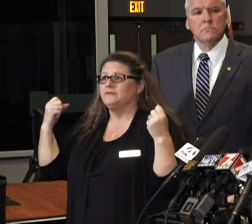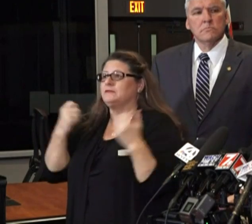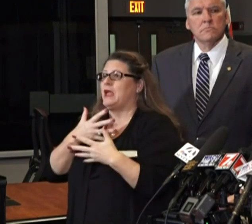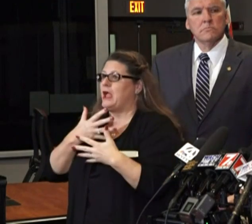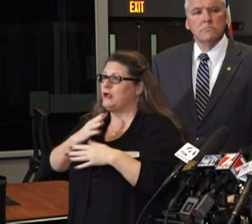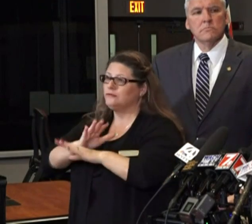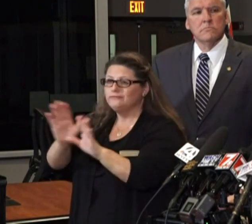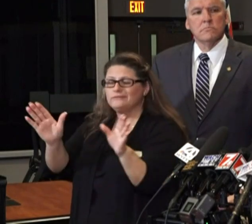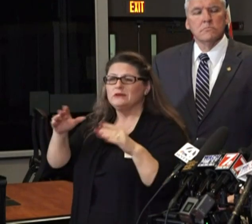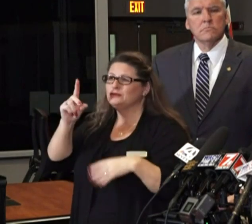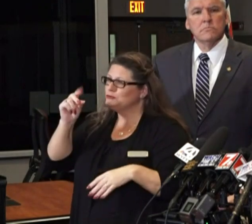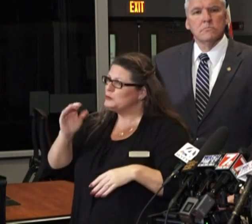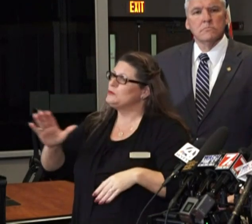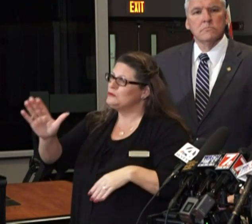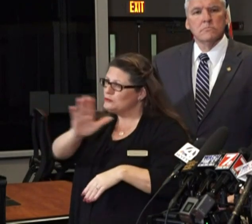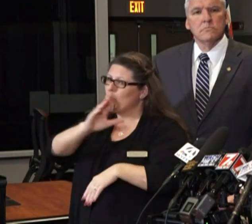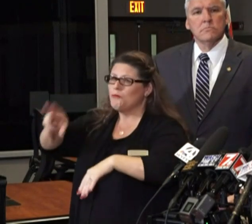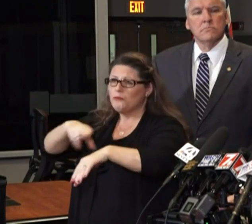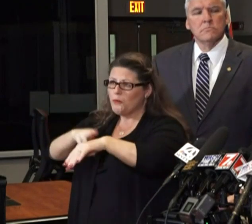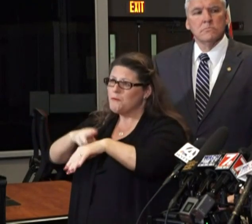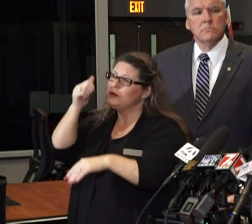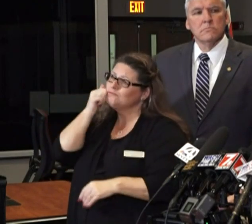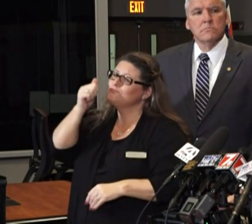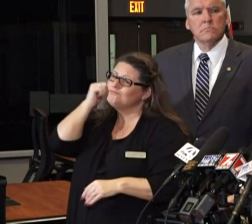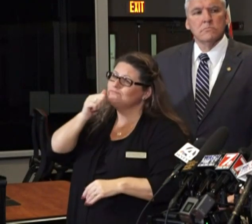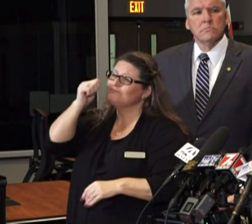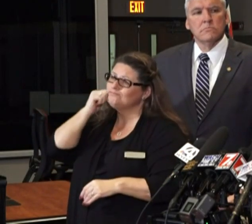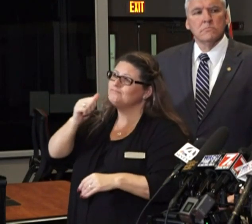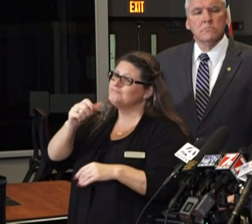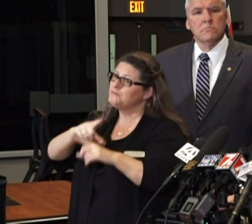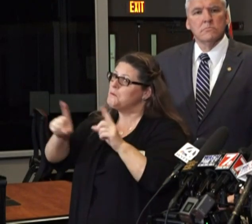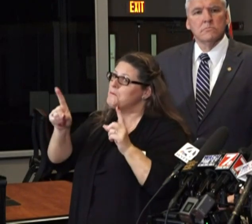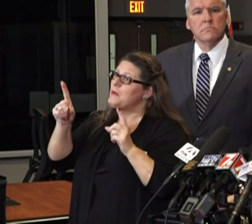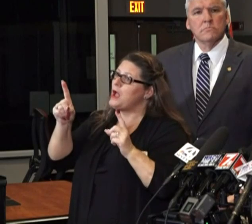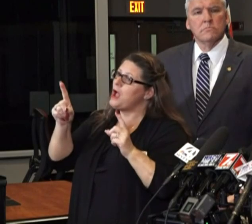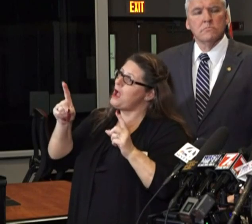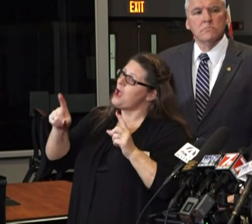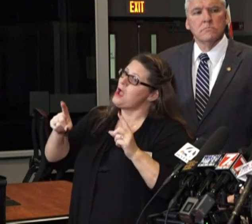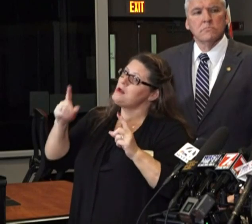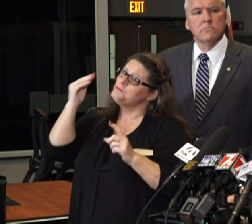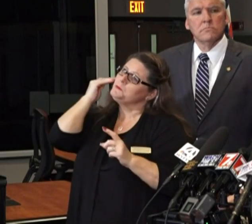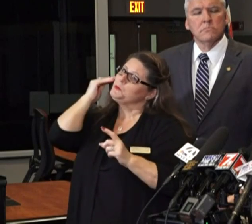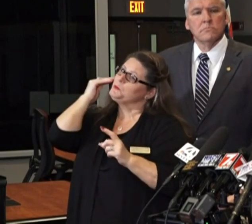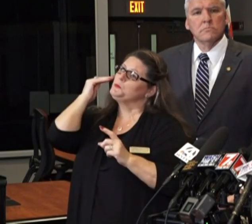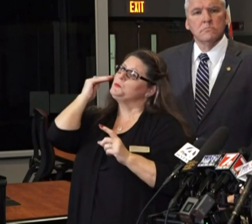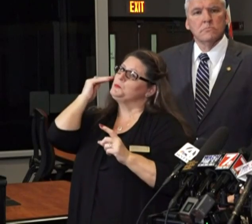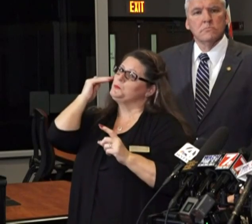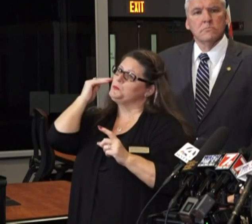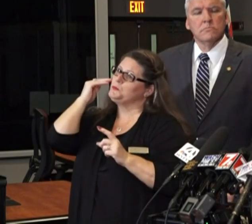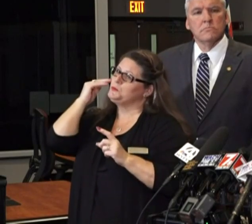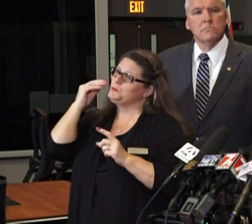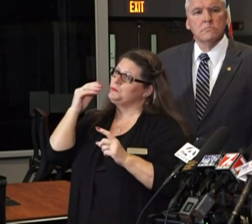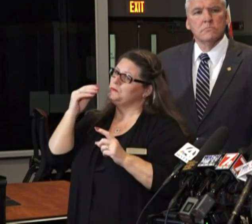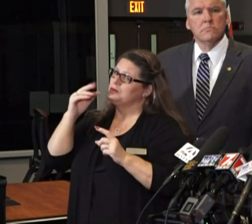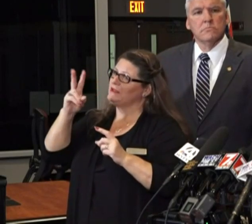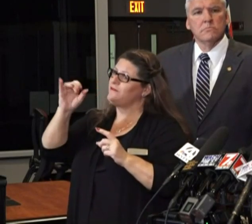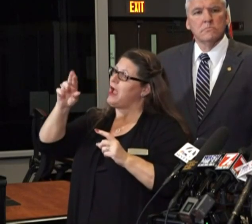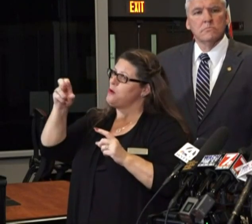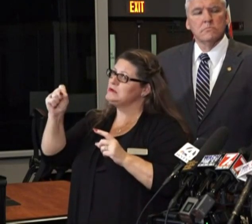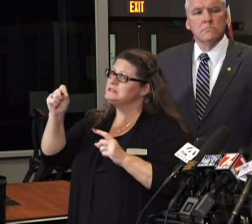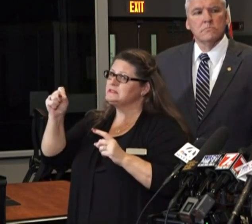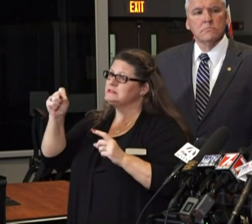to go about your daily lives with the understanding that there is a new virus out there, but there are ways to protect